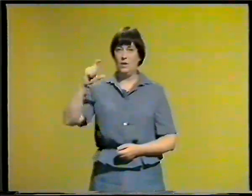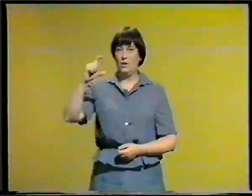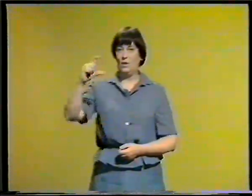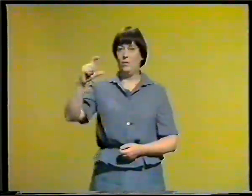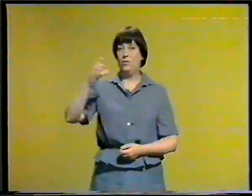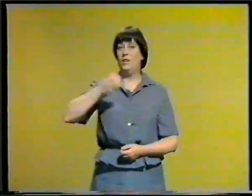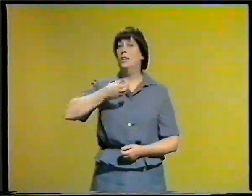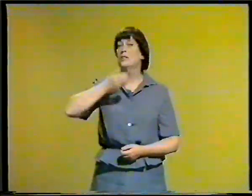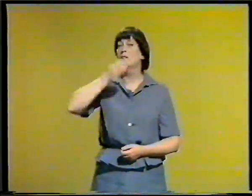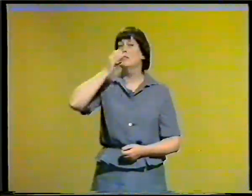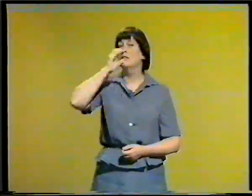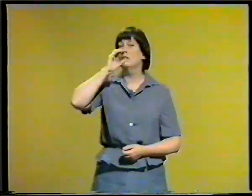Coffee.